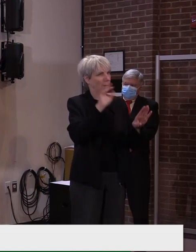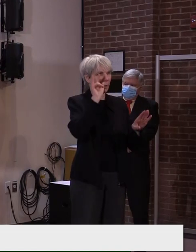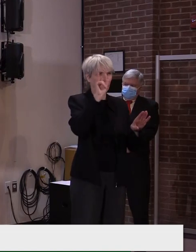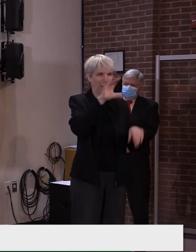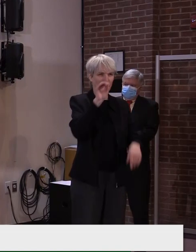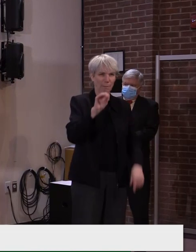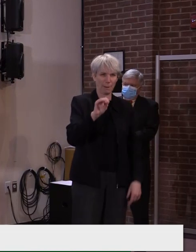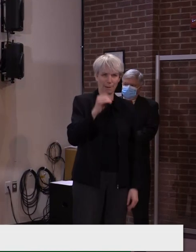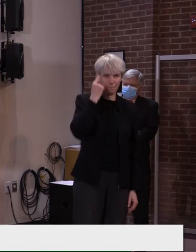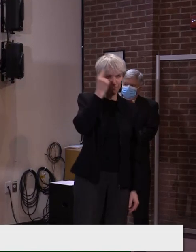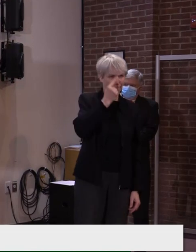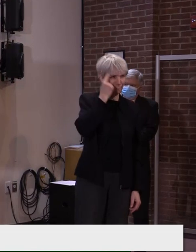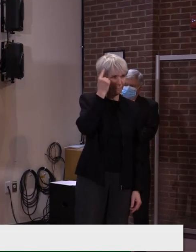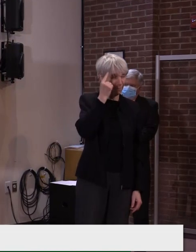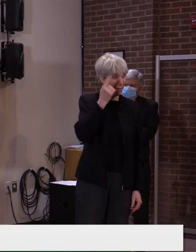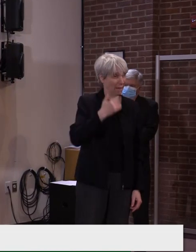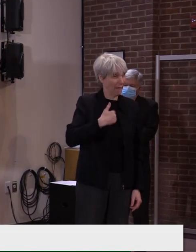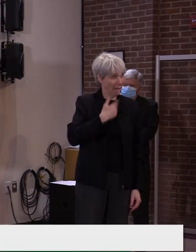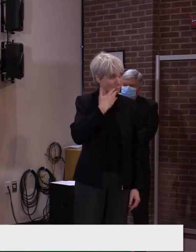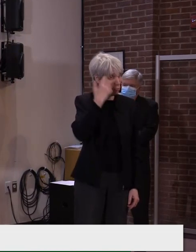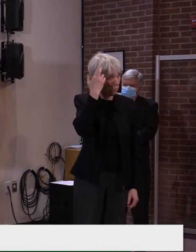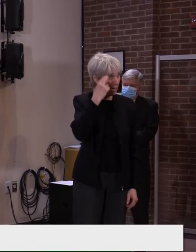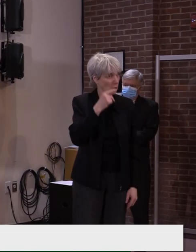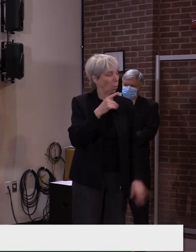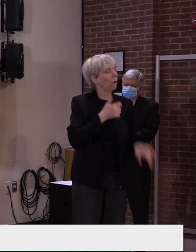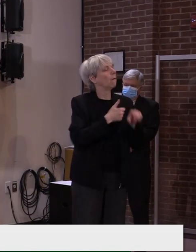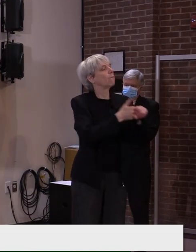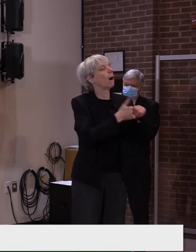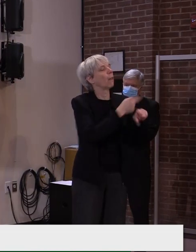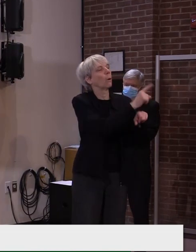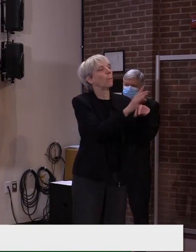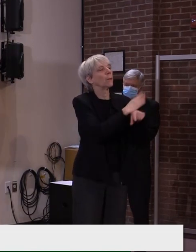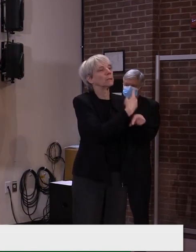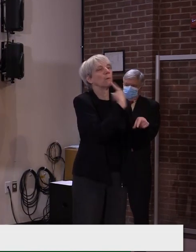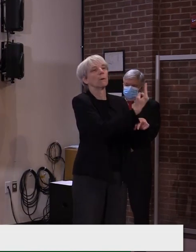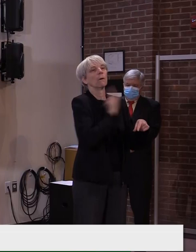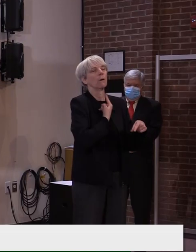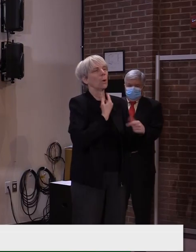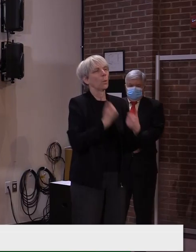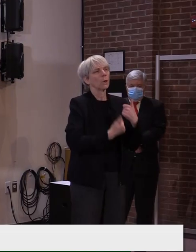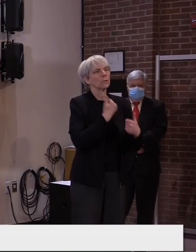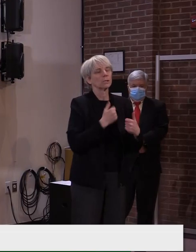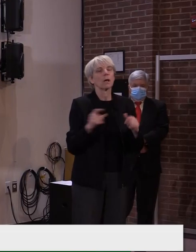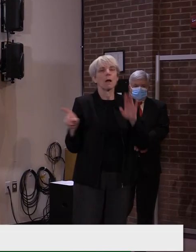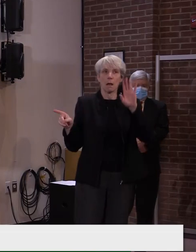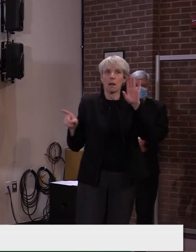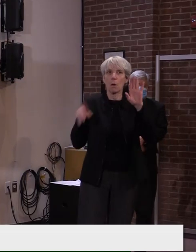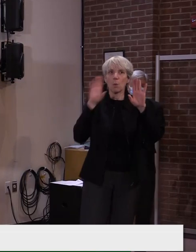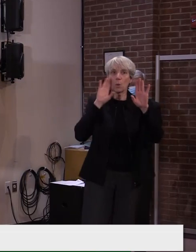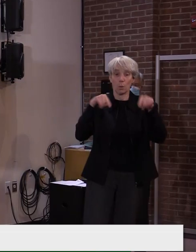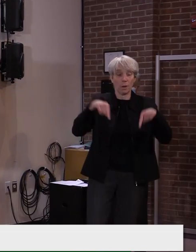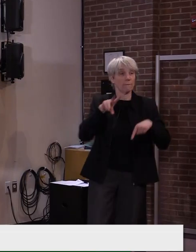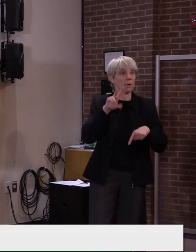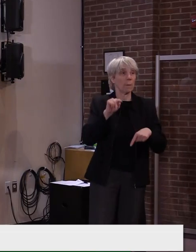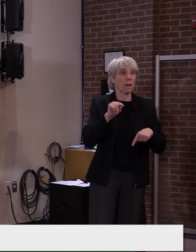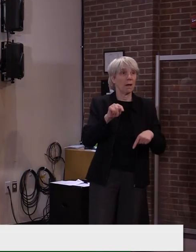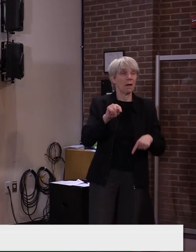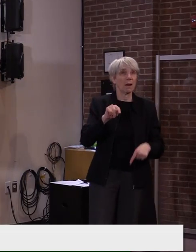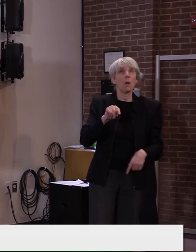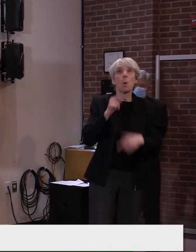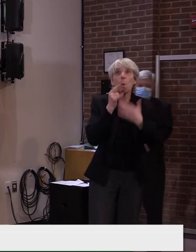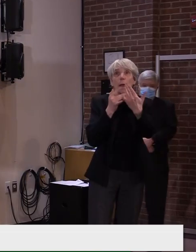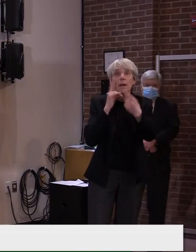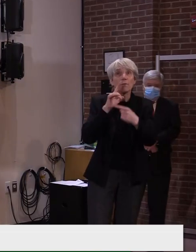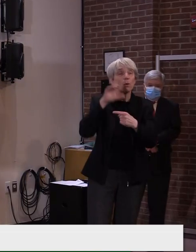pressure? Can I just want to add something? We were looking at this as a state over the last couple of weeks. We weren't ready